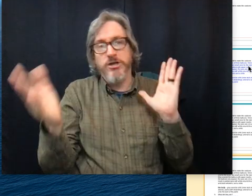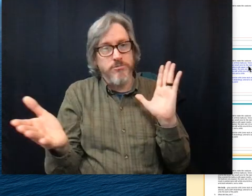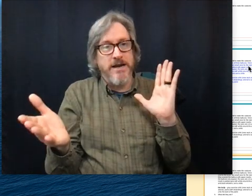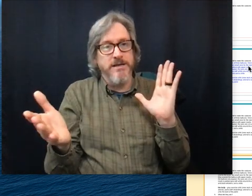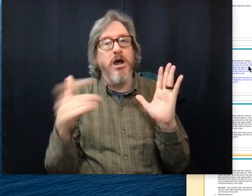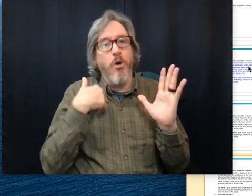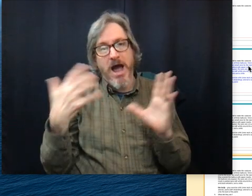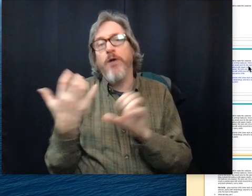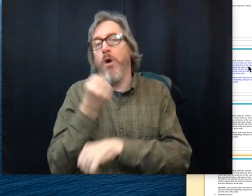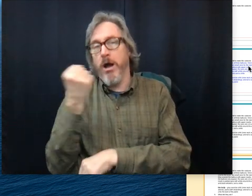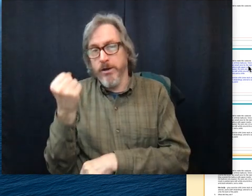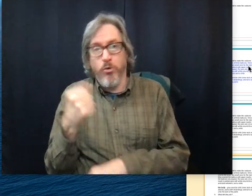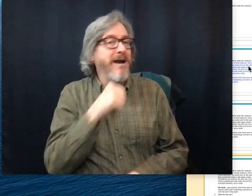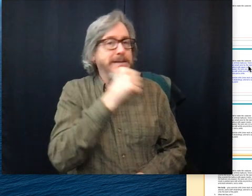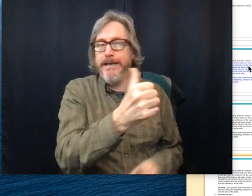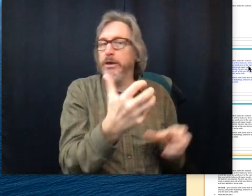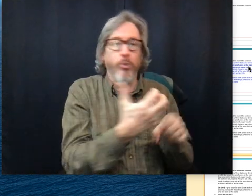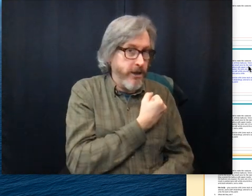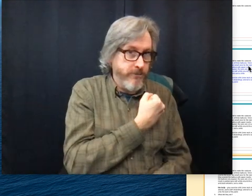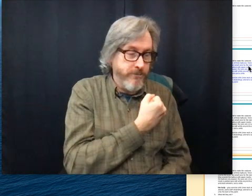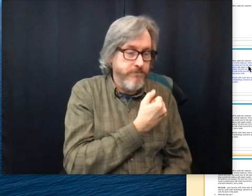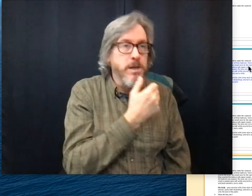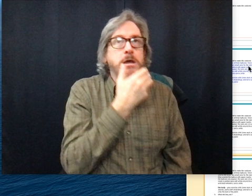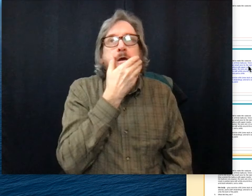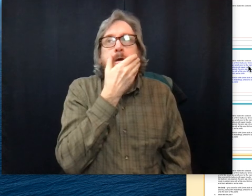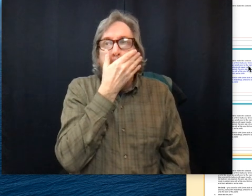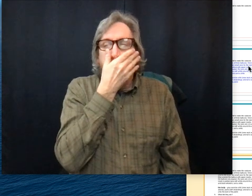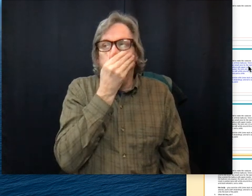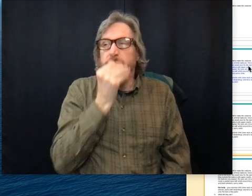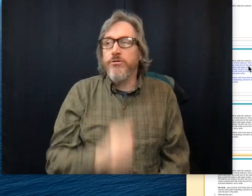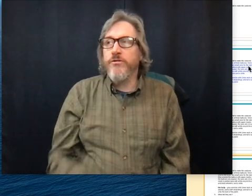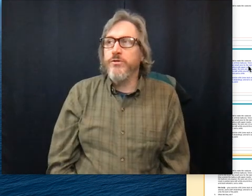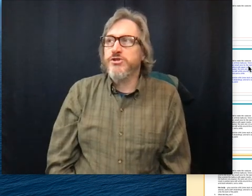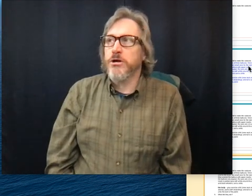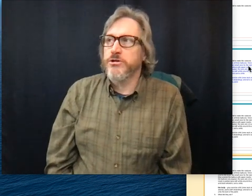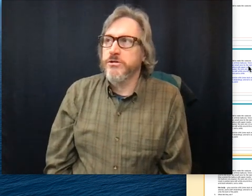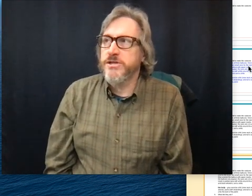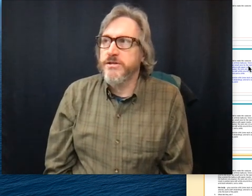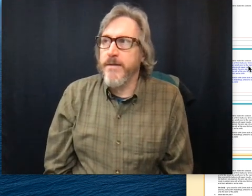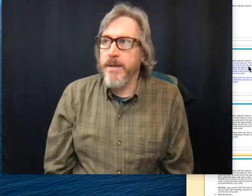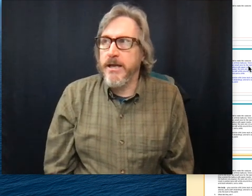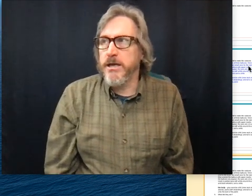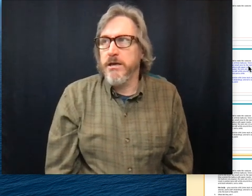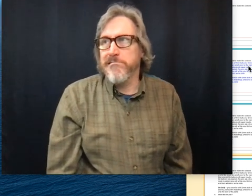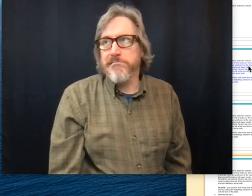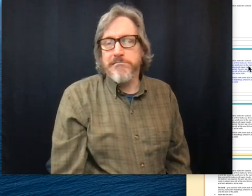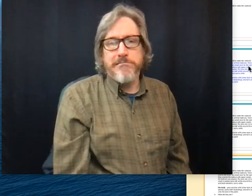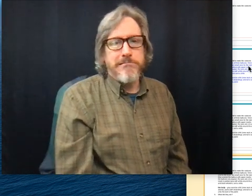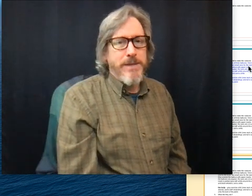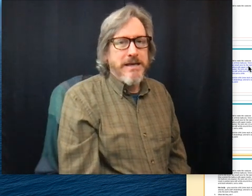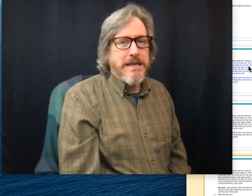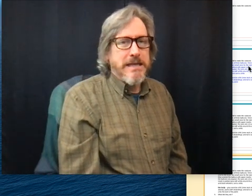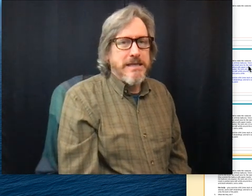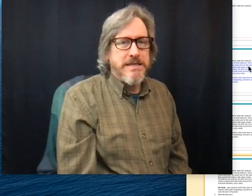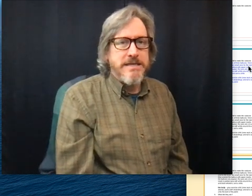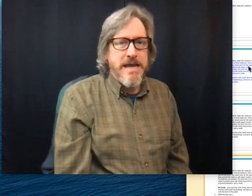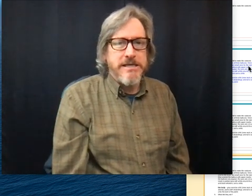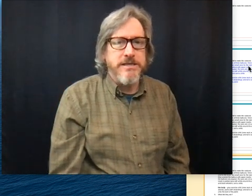we'll be pretty direct in, oh, I won or I didn't win. But there are a few structures that